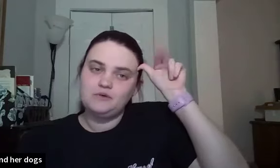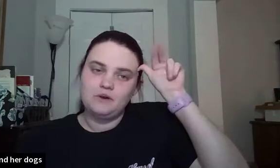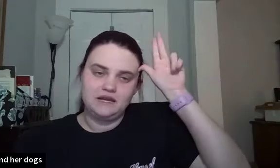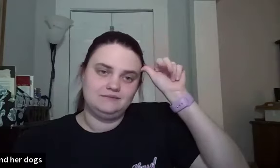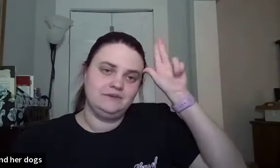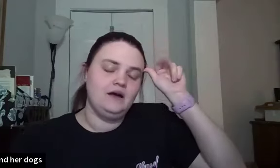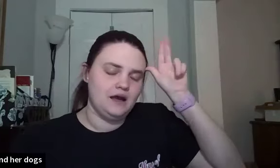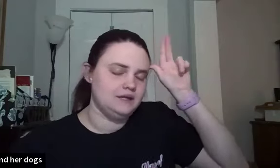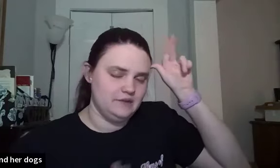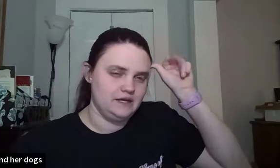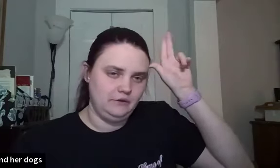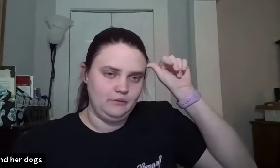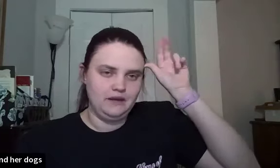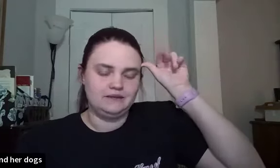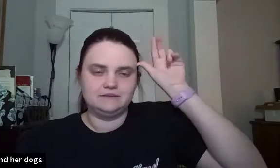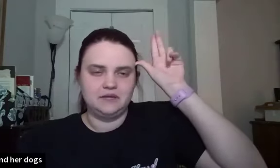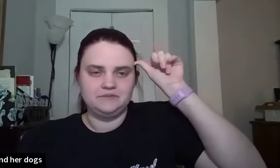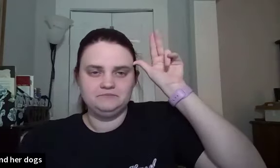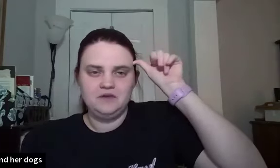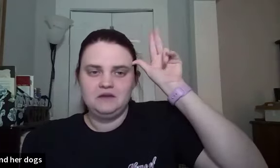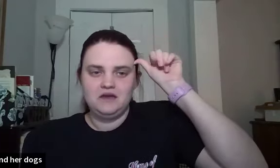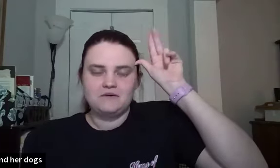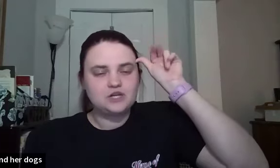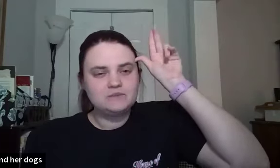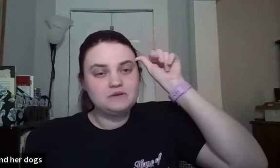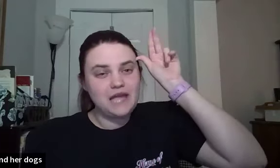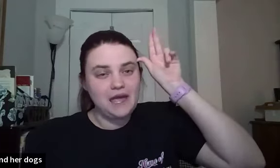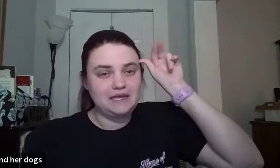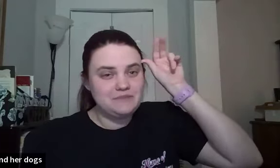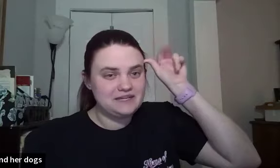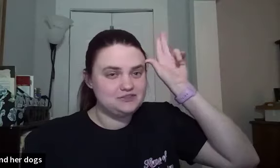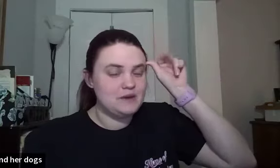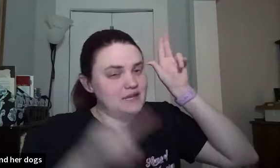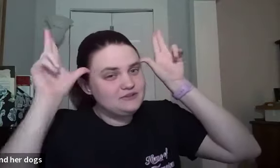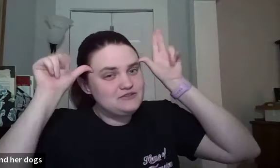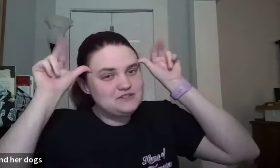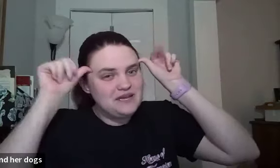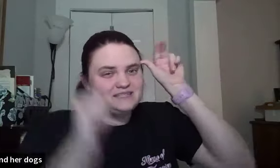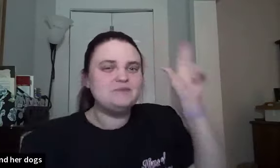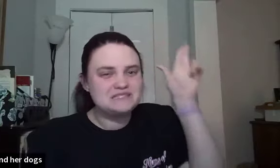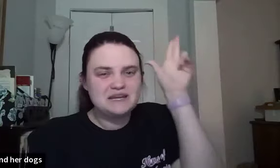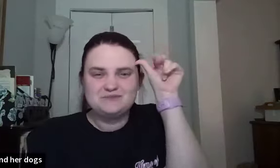one hand. I can admit I do the one hand sometimes. If I'm trying to be really animated and dramatic, I'll do the 2 hands, but most of the time it's one